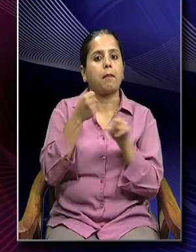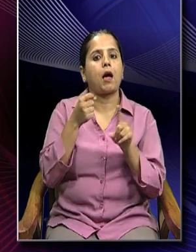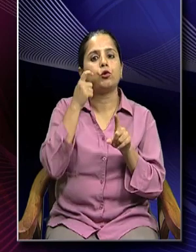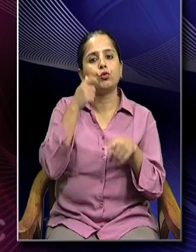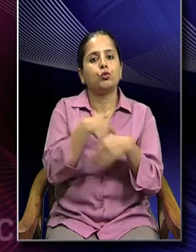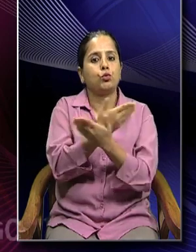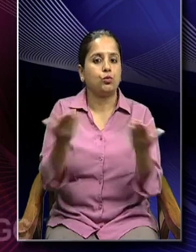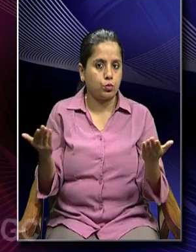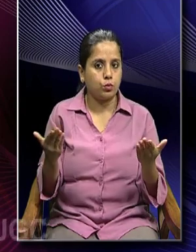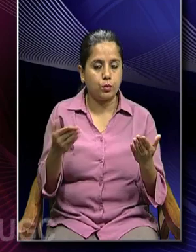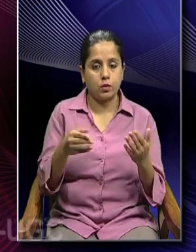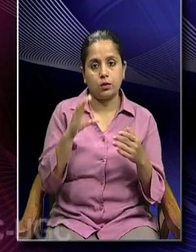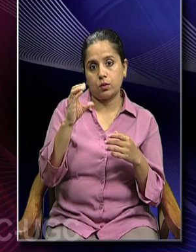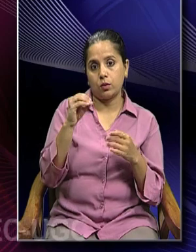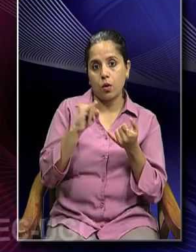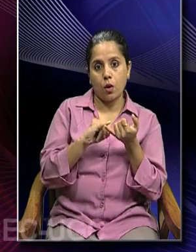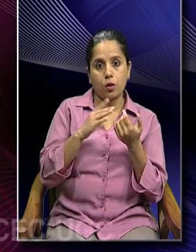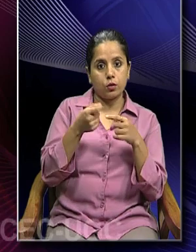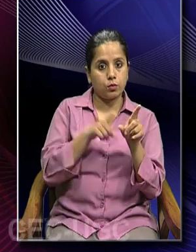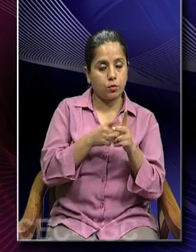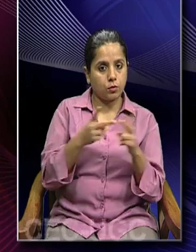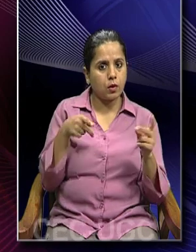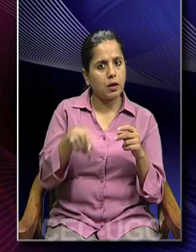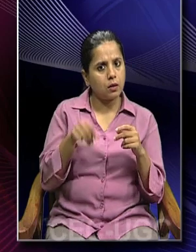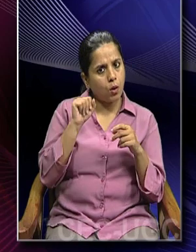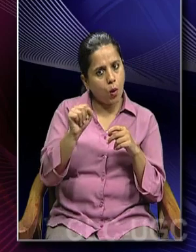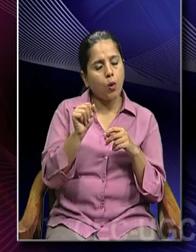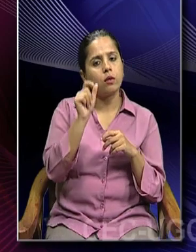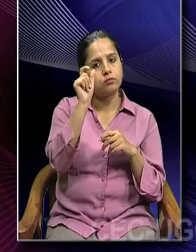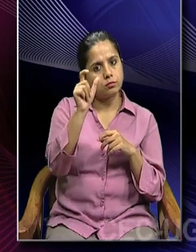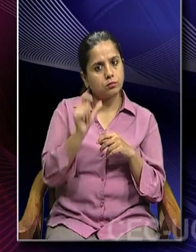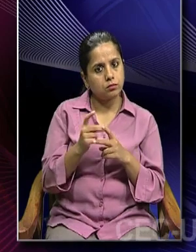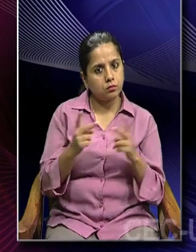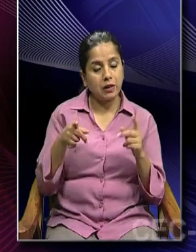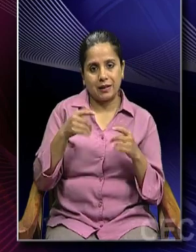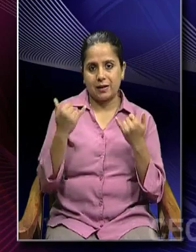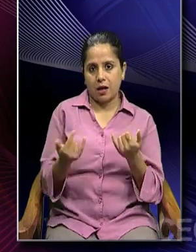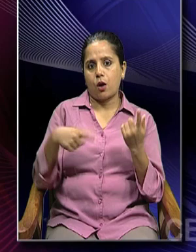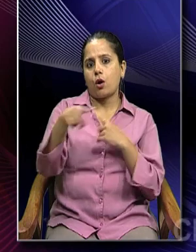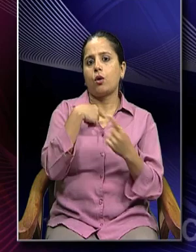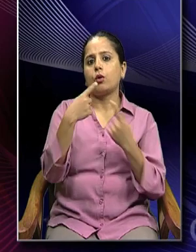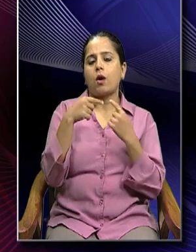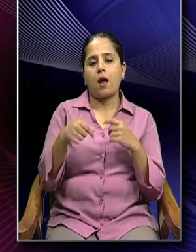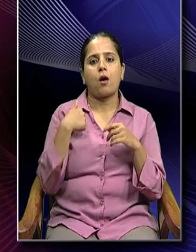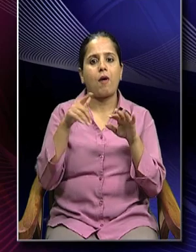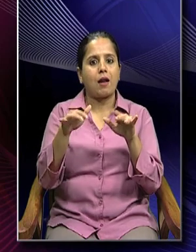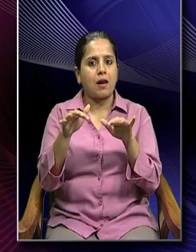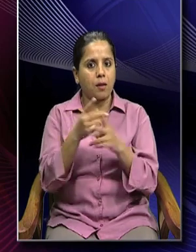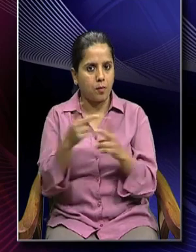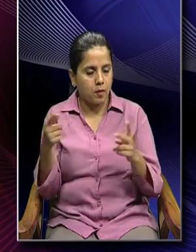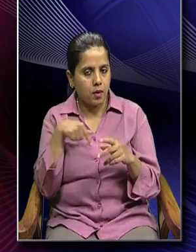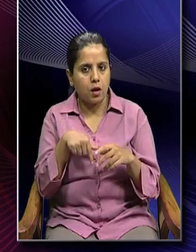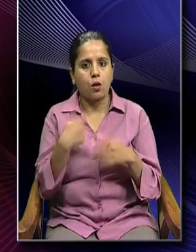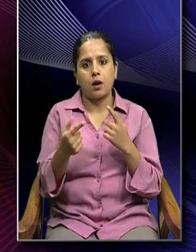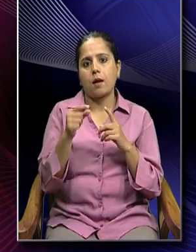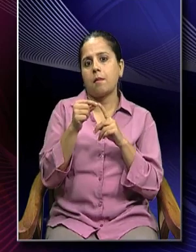humans. So, cosmonity is a speculative term. Like nowadays we talk about laptop, then we started talking about